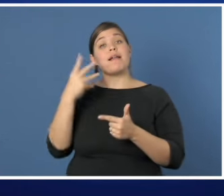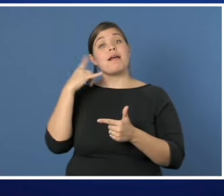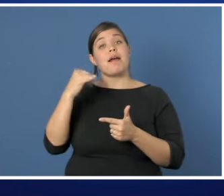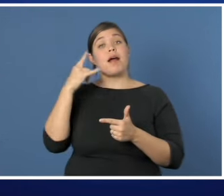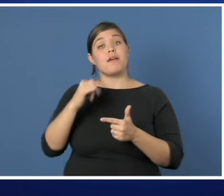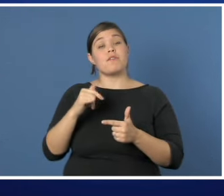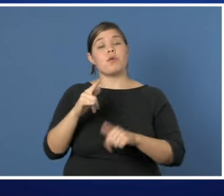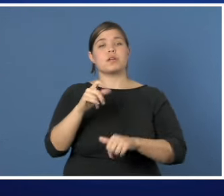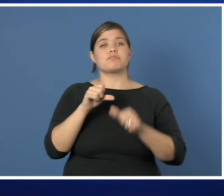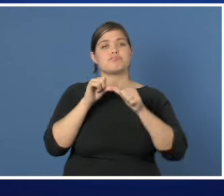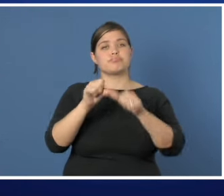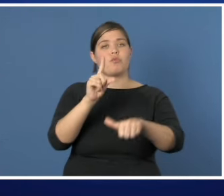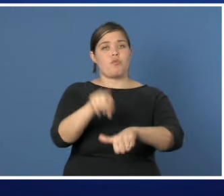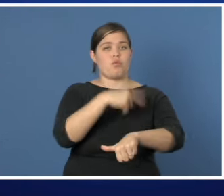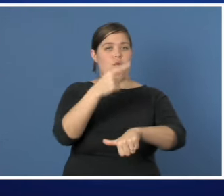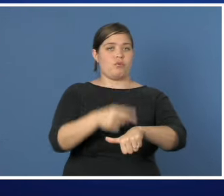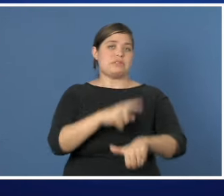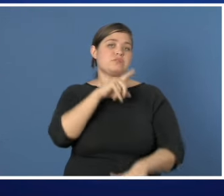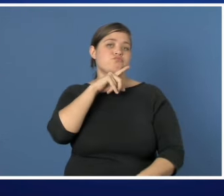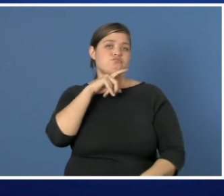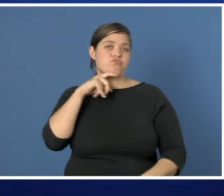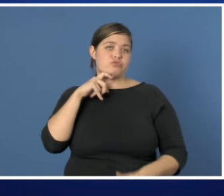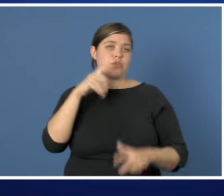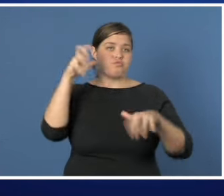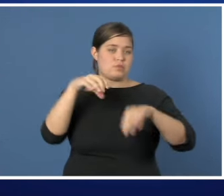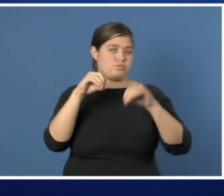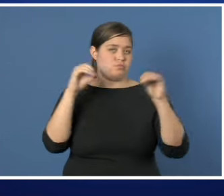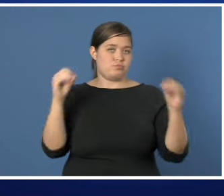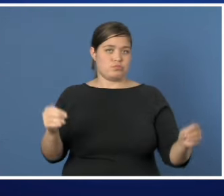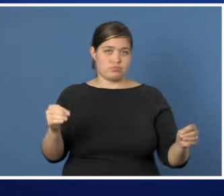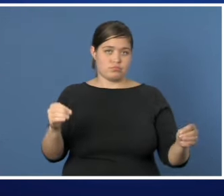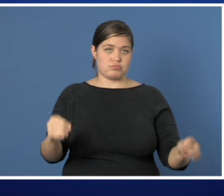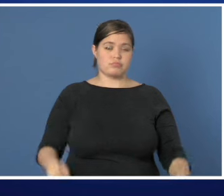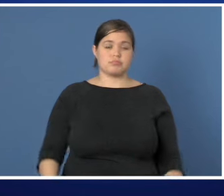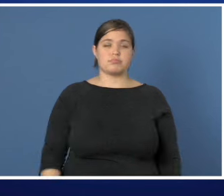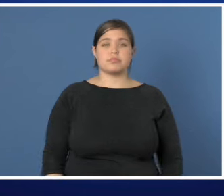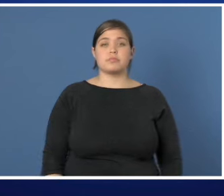have experienced extended periods of drought as well.